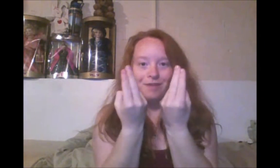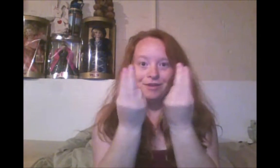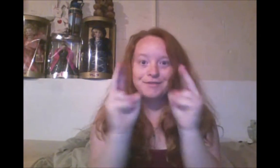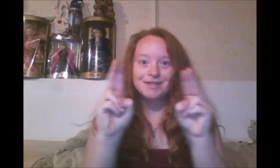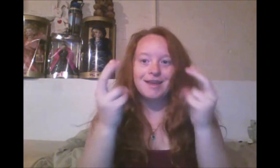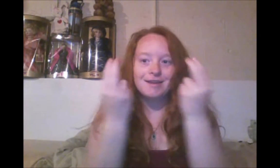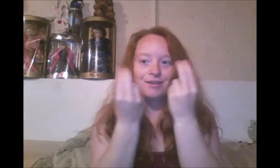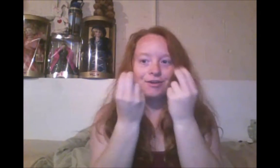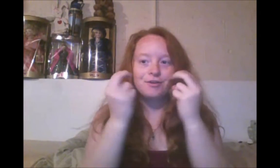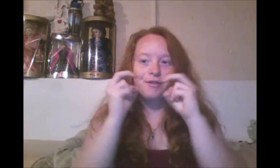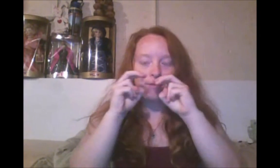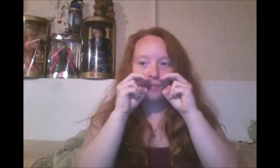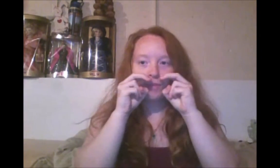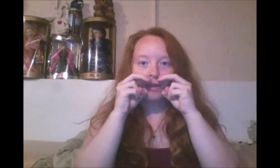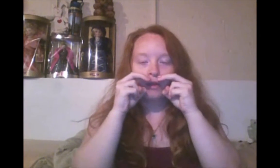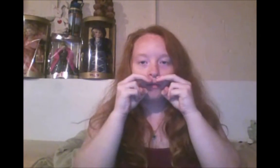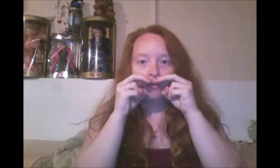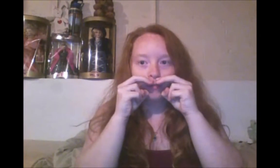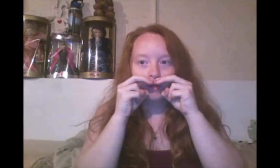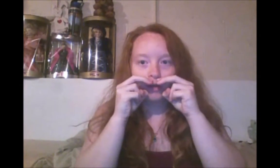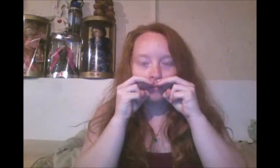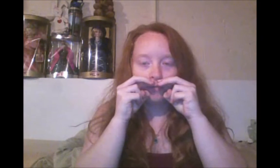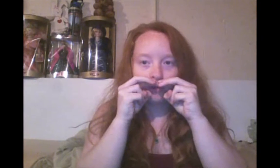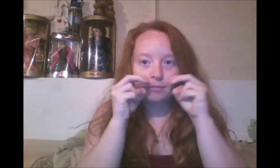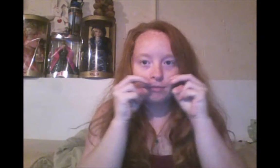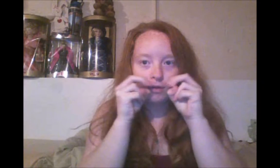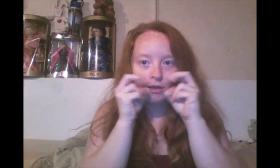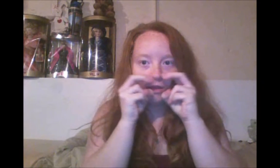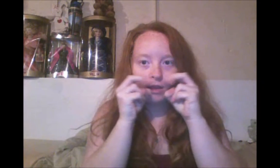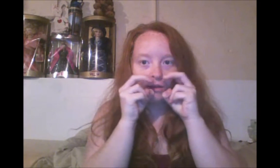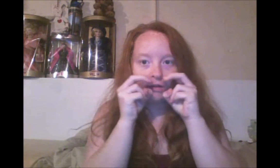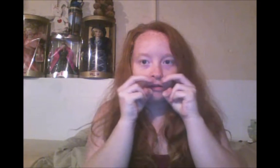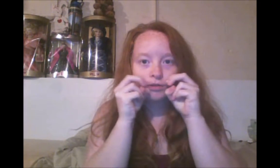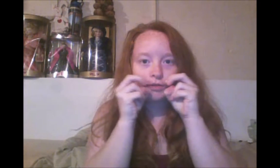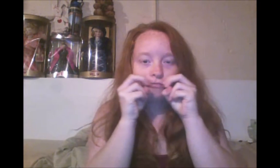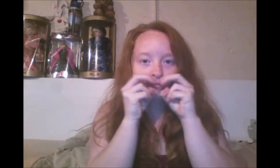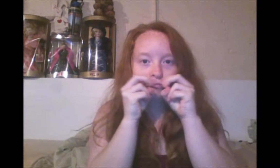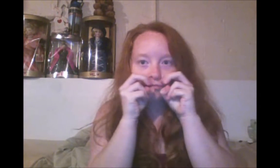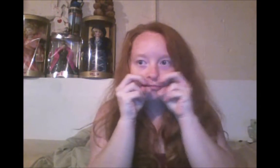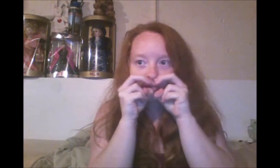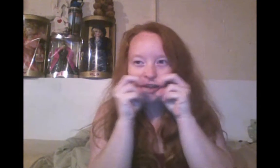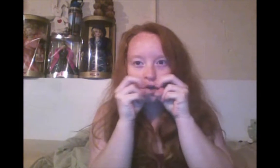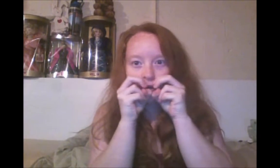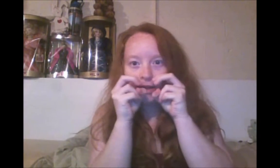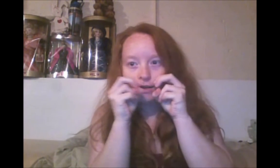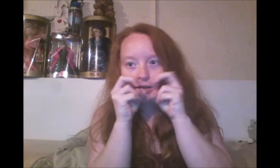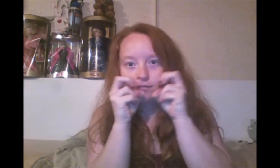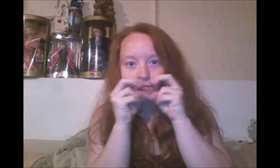U's again and then curl them. Put them on your upper lip and pretend like you're eating a nut.